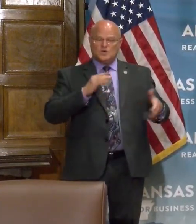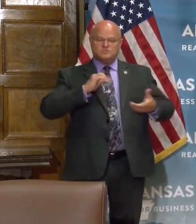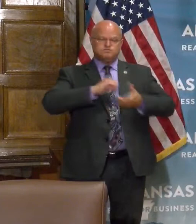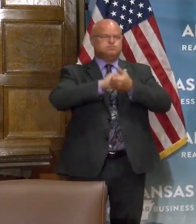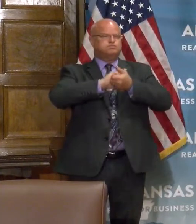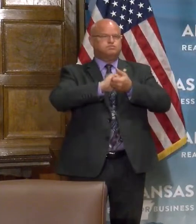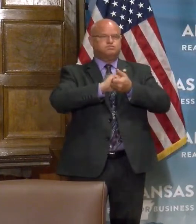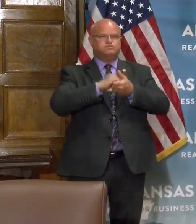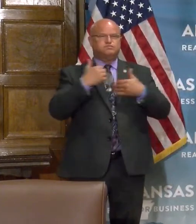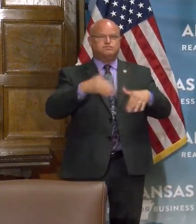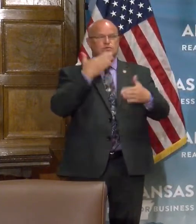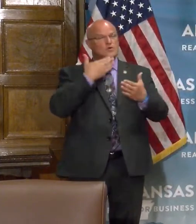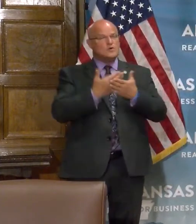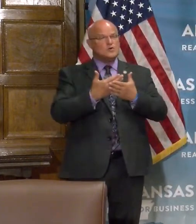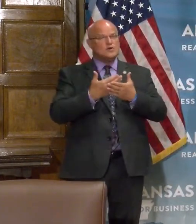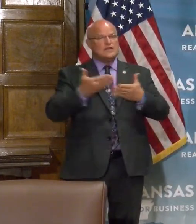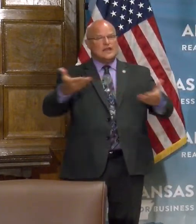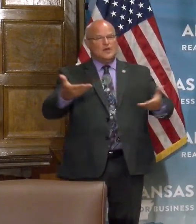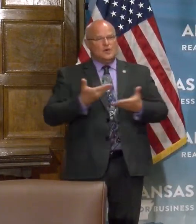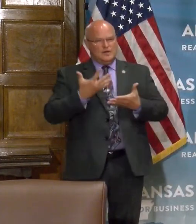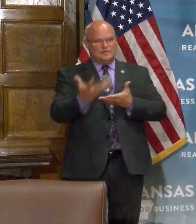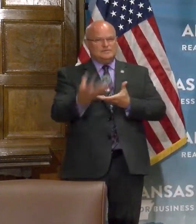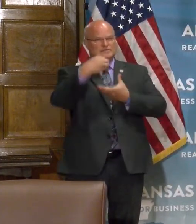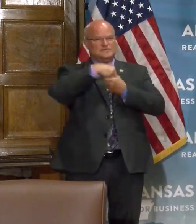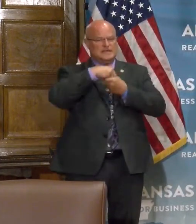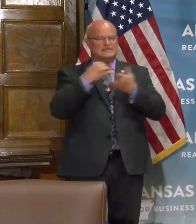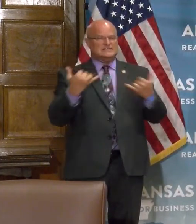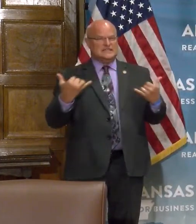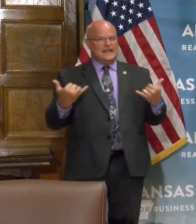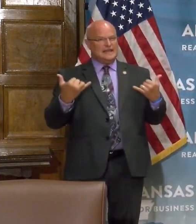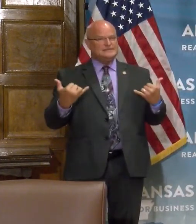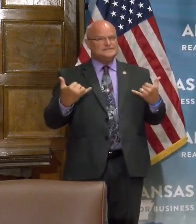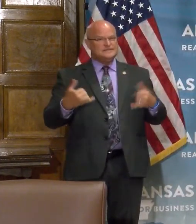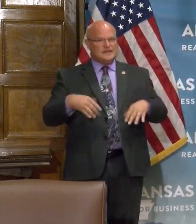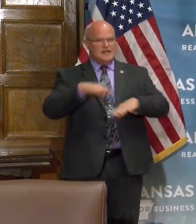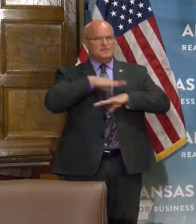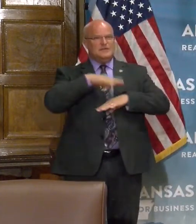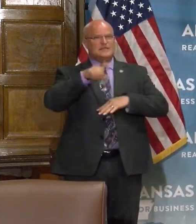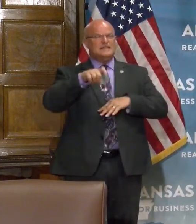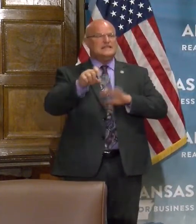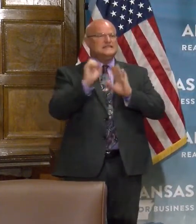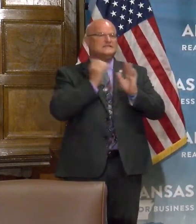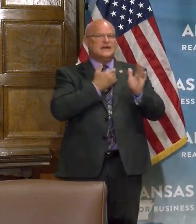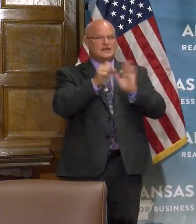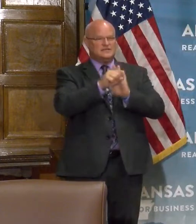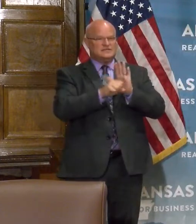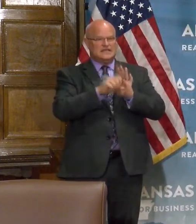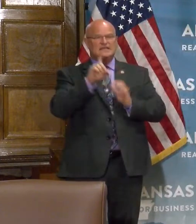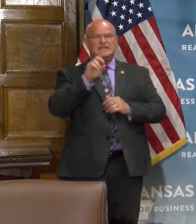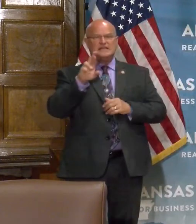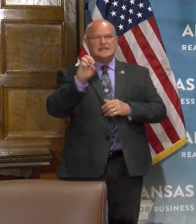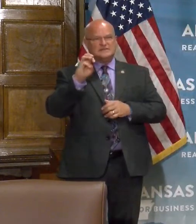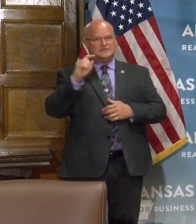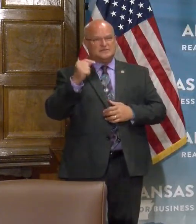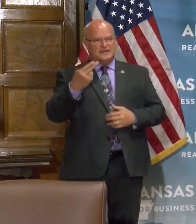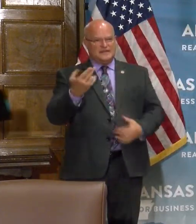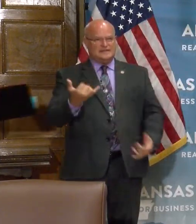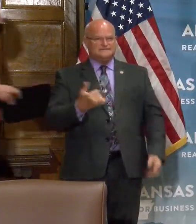for us, and I welcome their participation today in meeting the needs of our state. Dr. Smith.